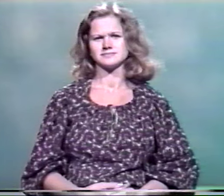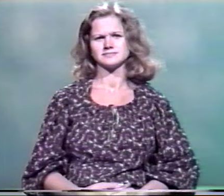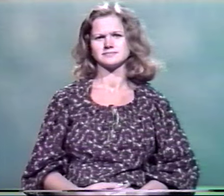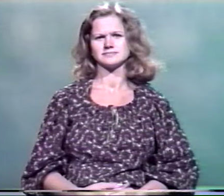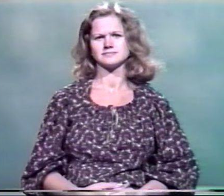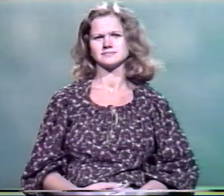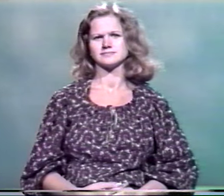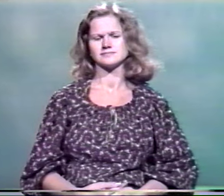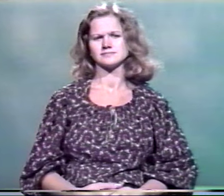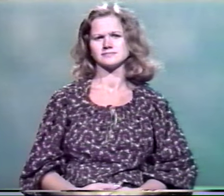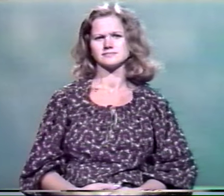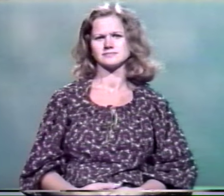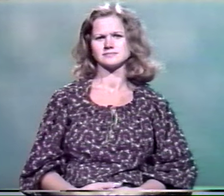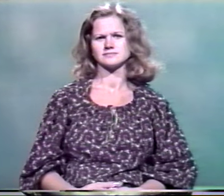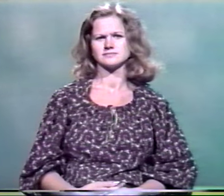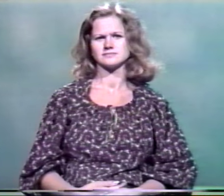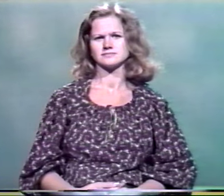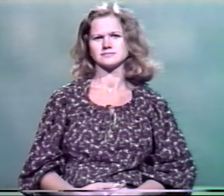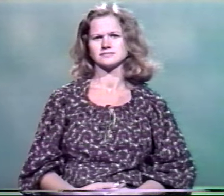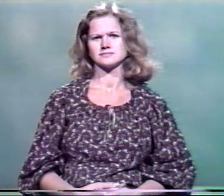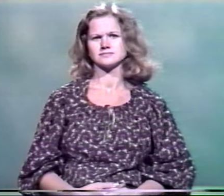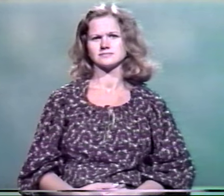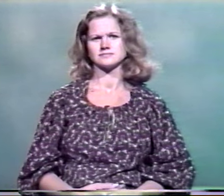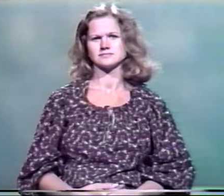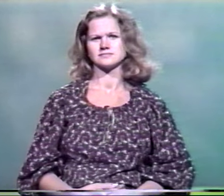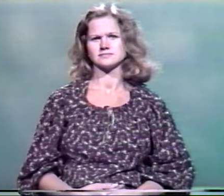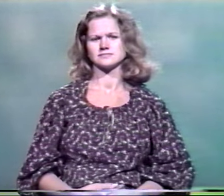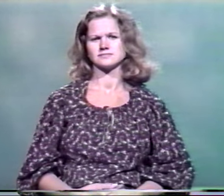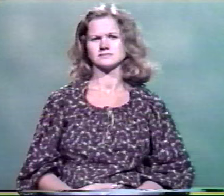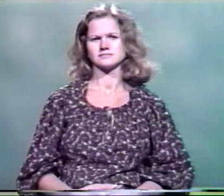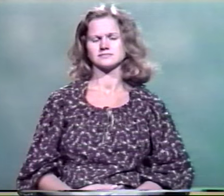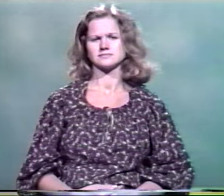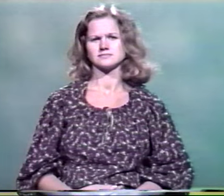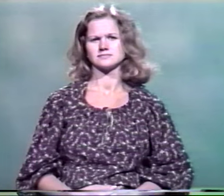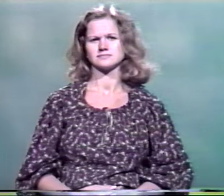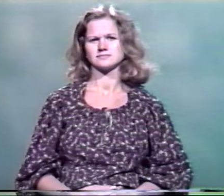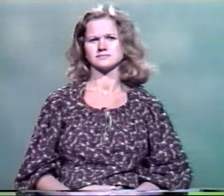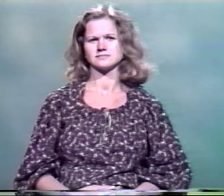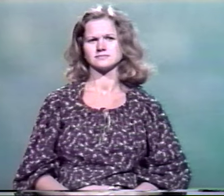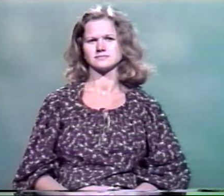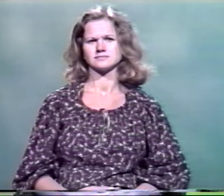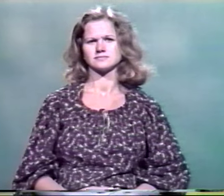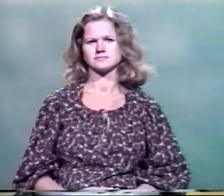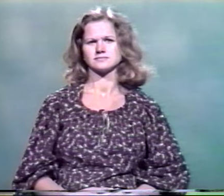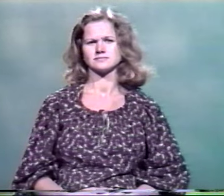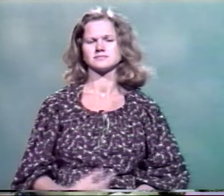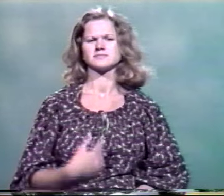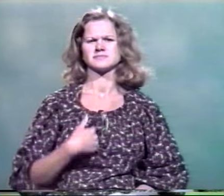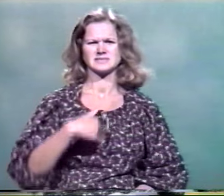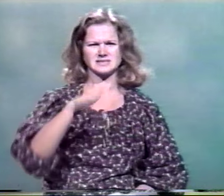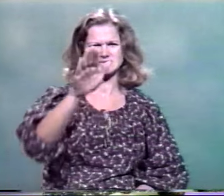I waved at my husband to get his attention and said, "Why not open the door on the driver's side, just right there?"